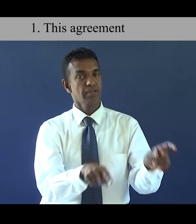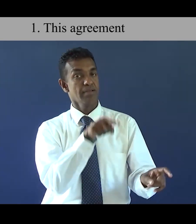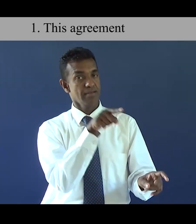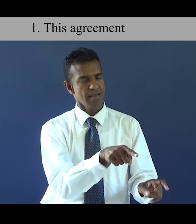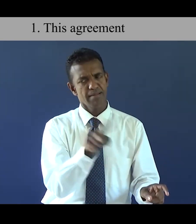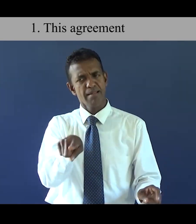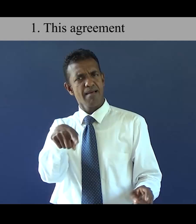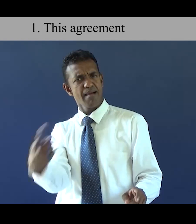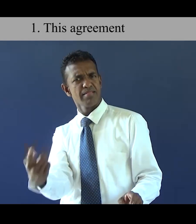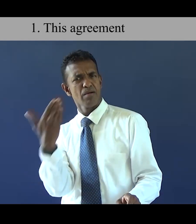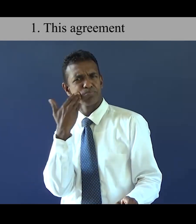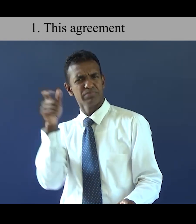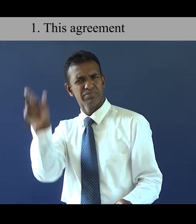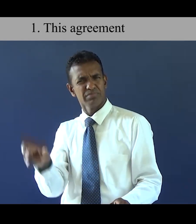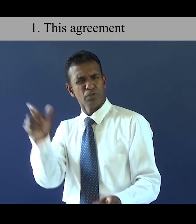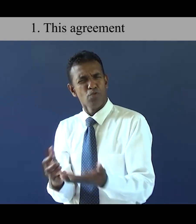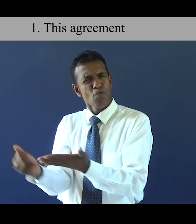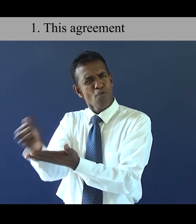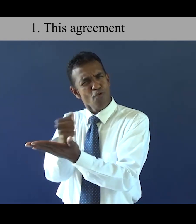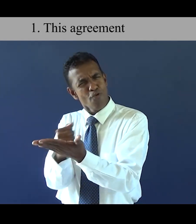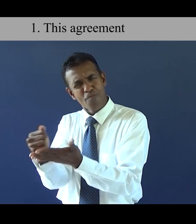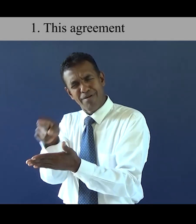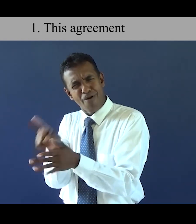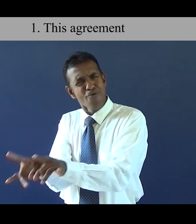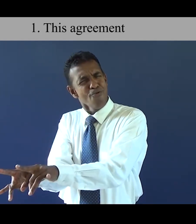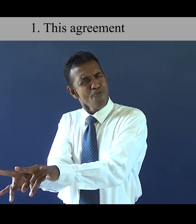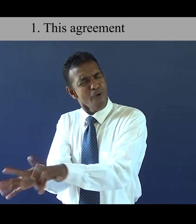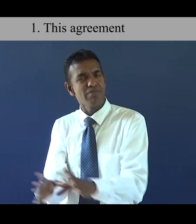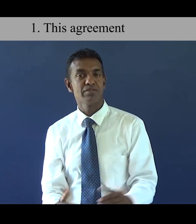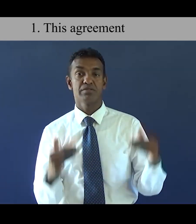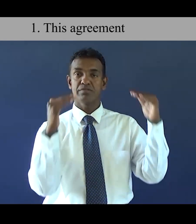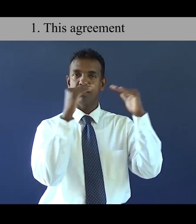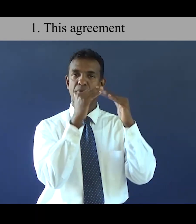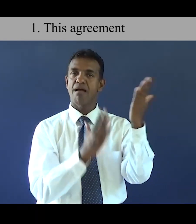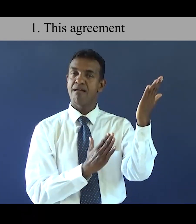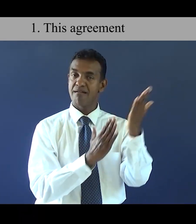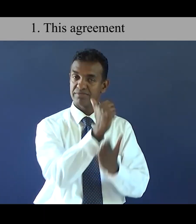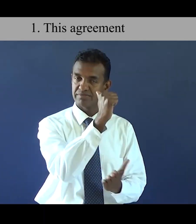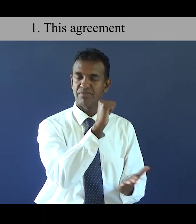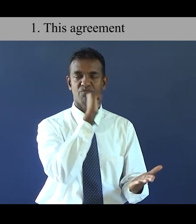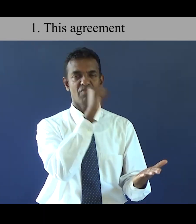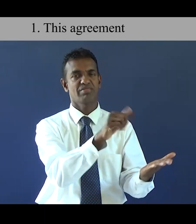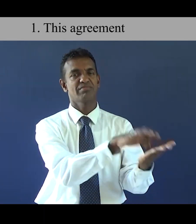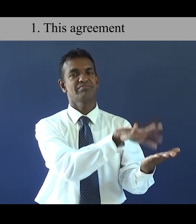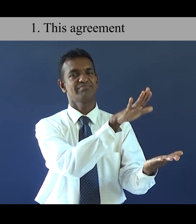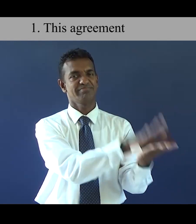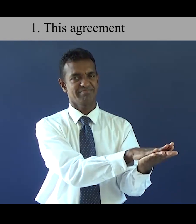This agreement sets out what countries have to do to make sure that